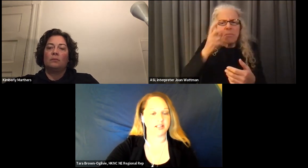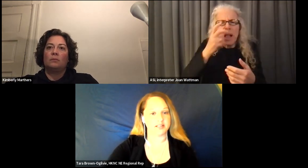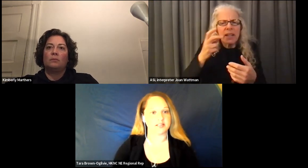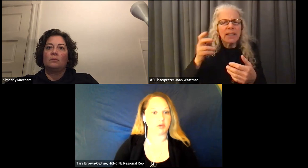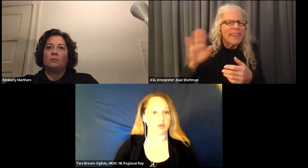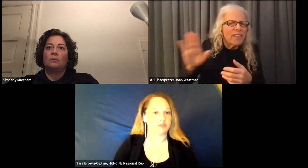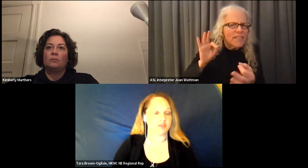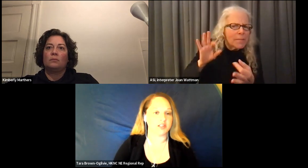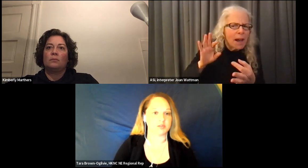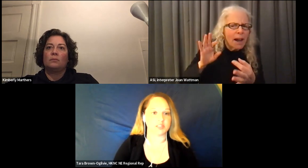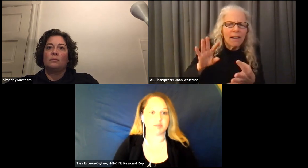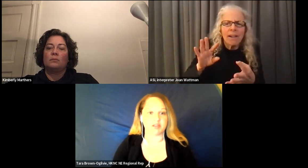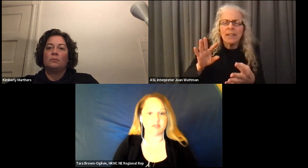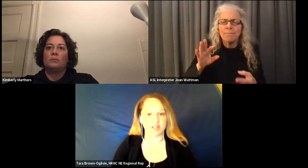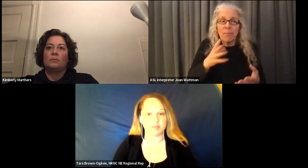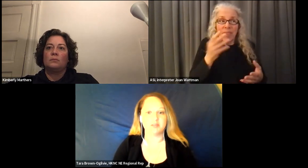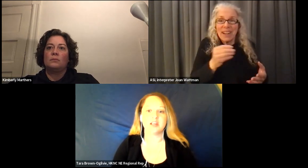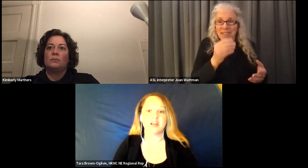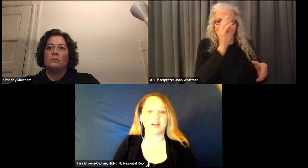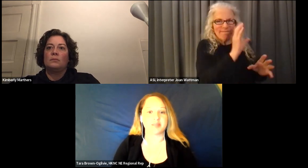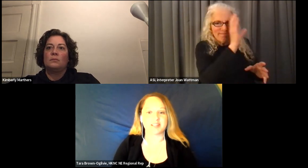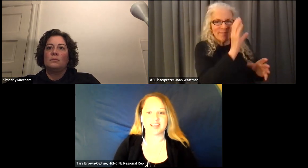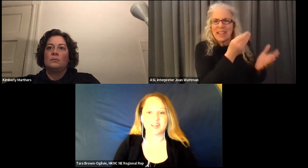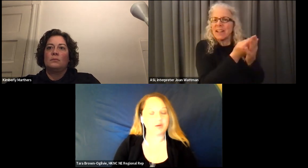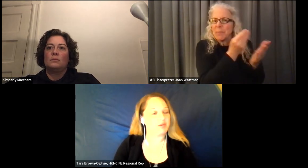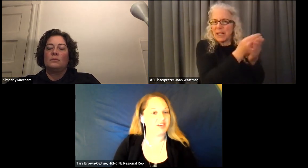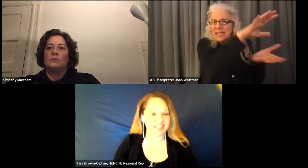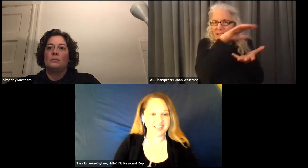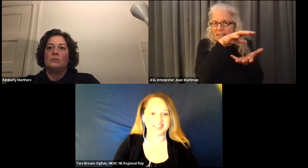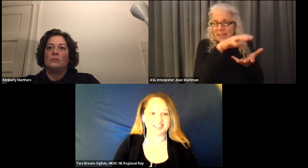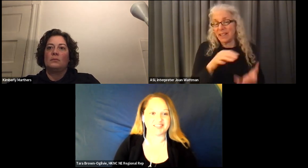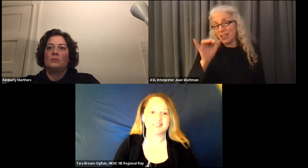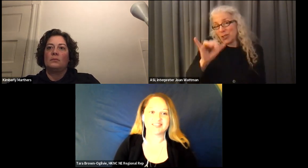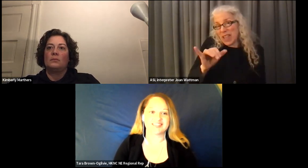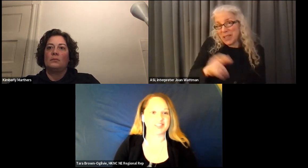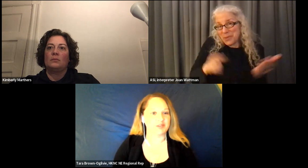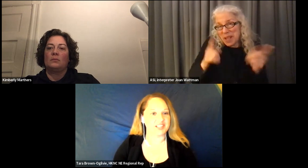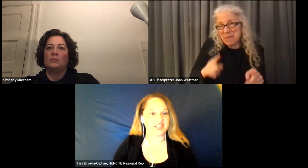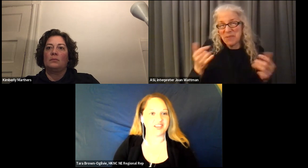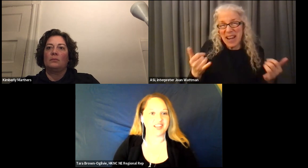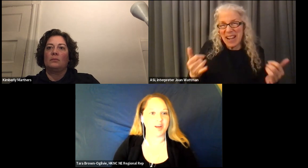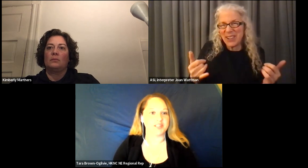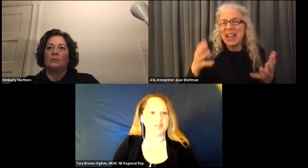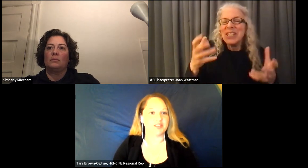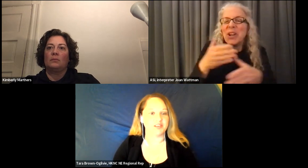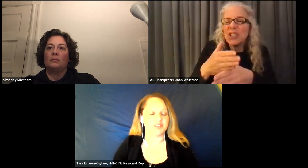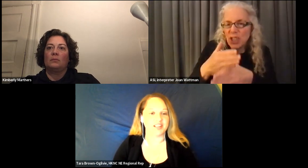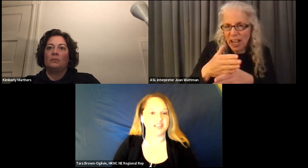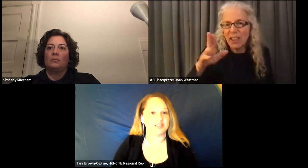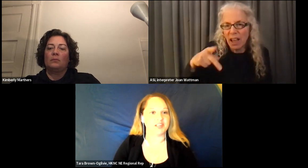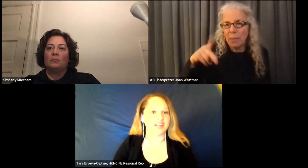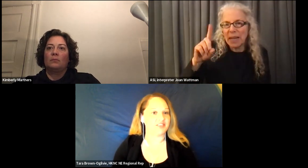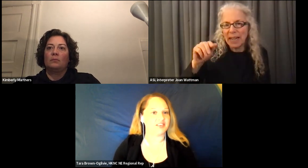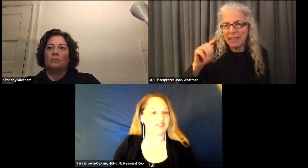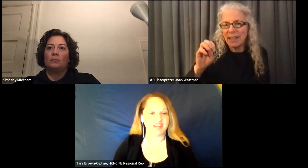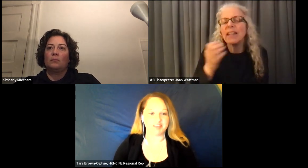program like this and what kind of funding sources might be available. But that's kind of where we are right now. So just wanted to share that update with you, and